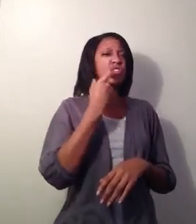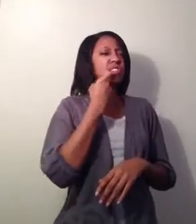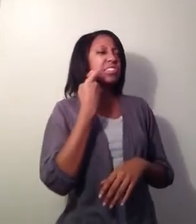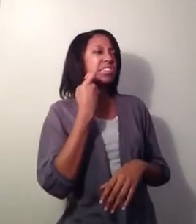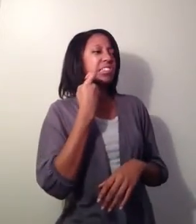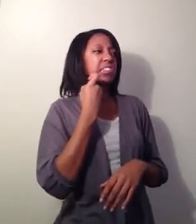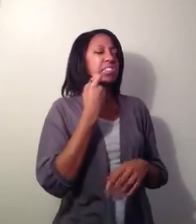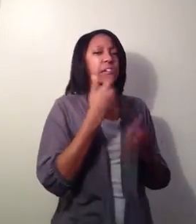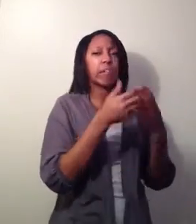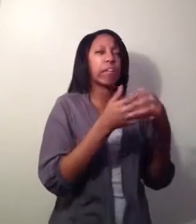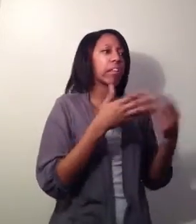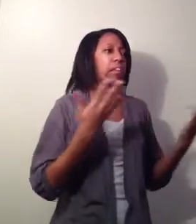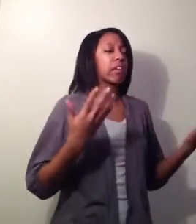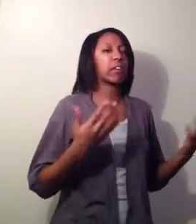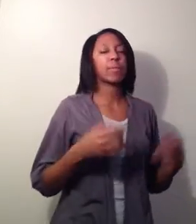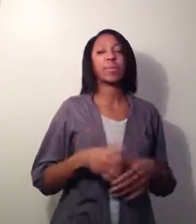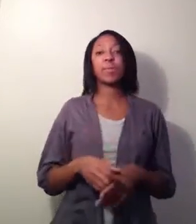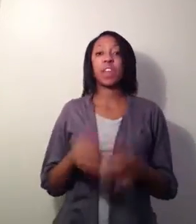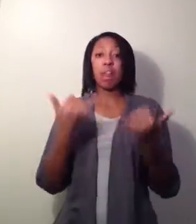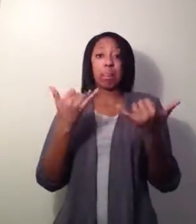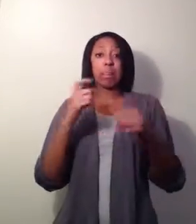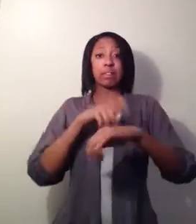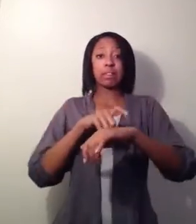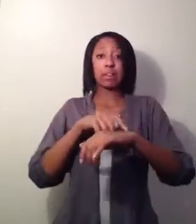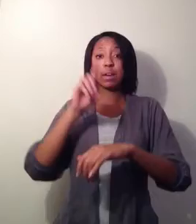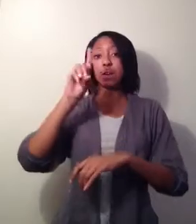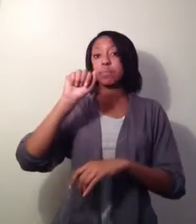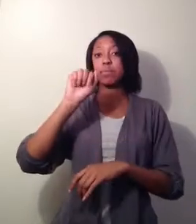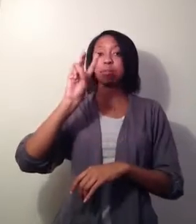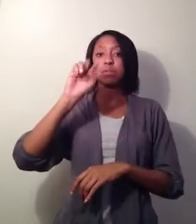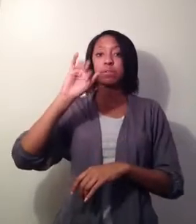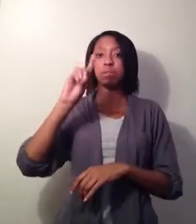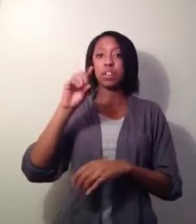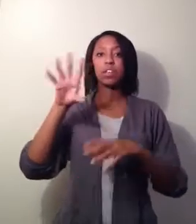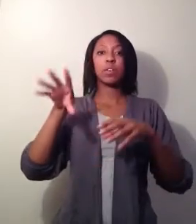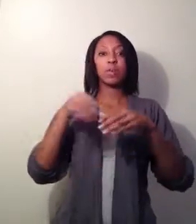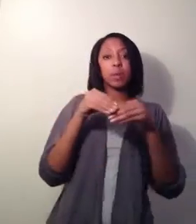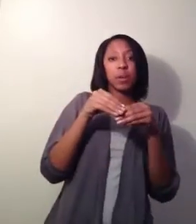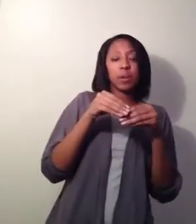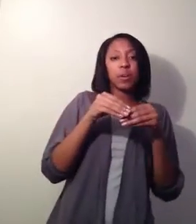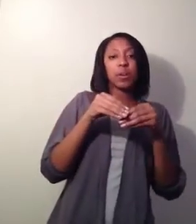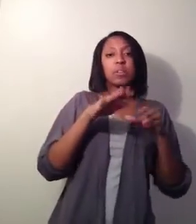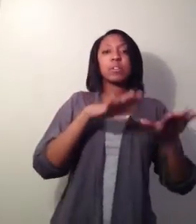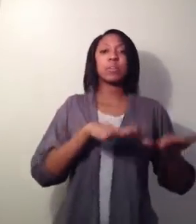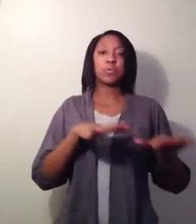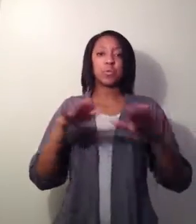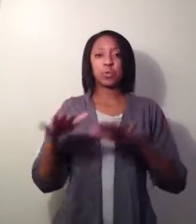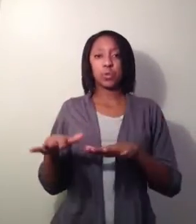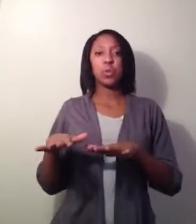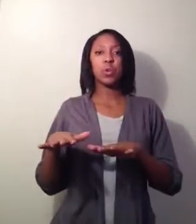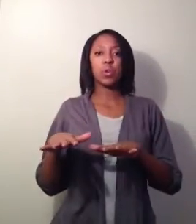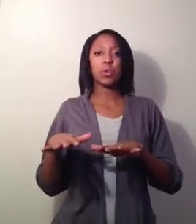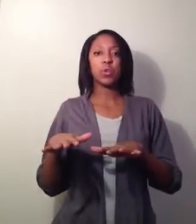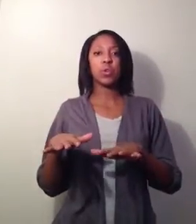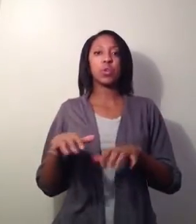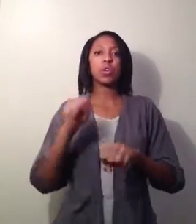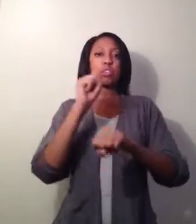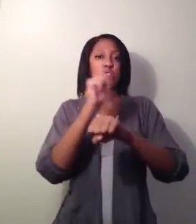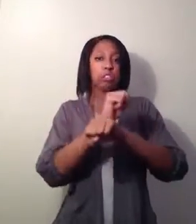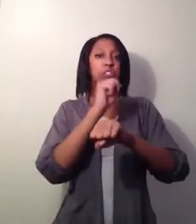time, David married, settled down, and got a job. David's sister Sandra has seen the change in